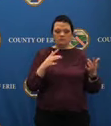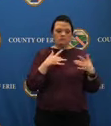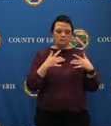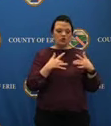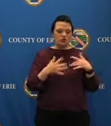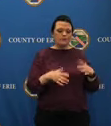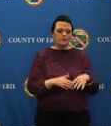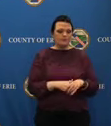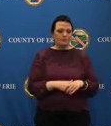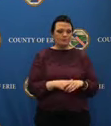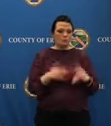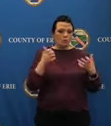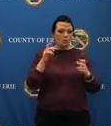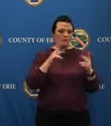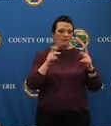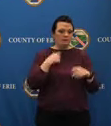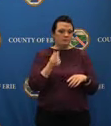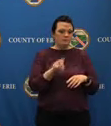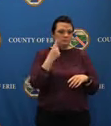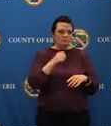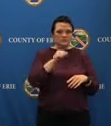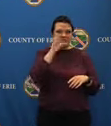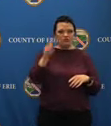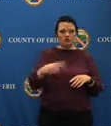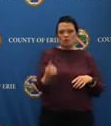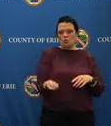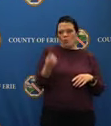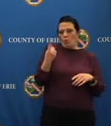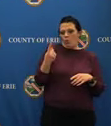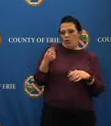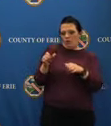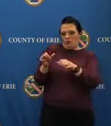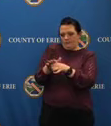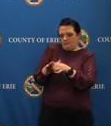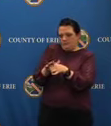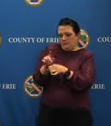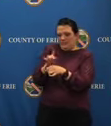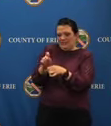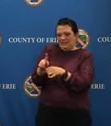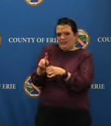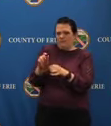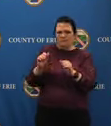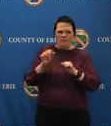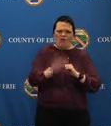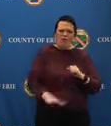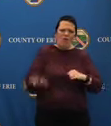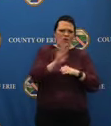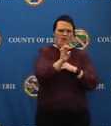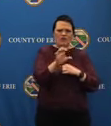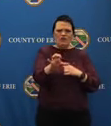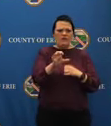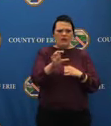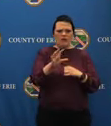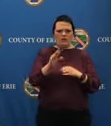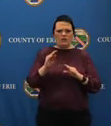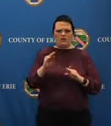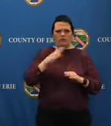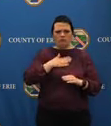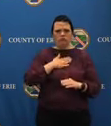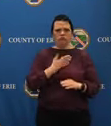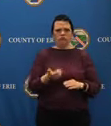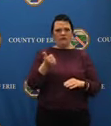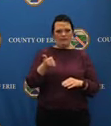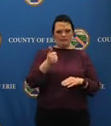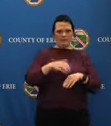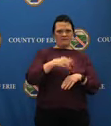concern. And I just want people to understand it's not just one zip code. There are healthcare workers from all across Erie County who are putting themselves at risk, and some of them